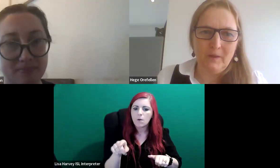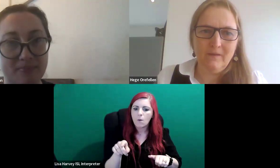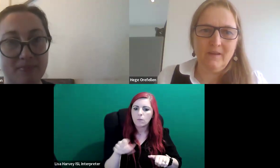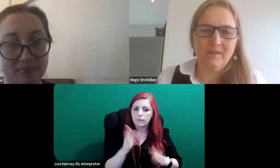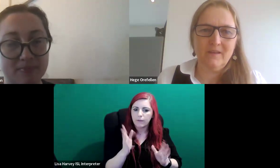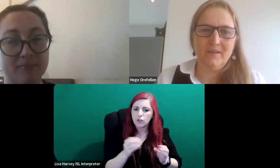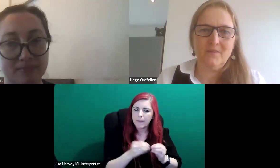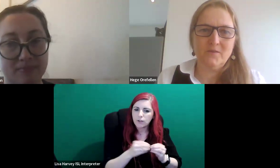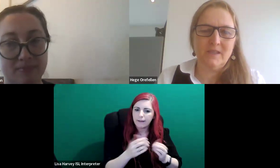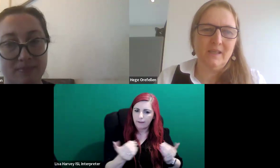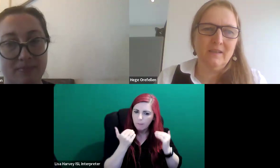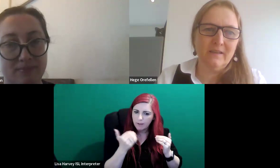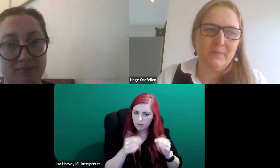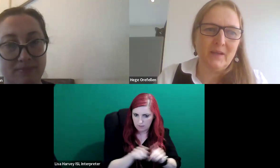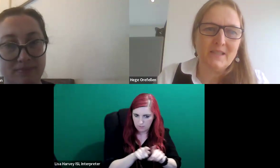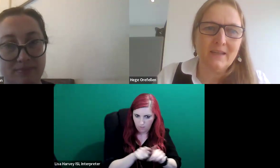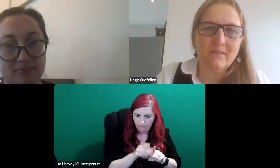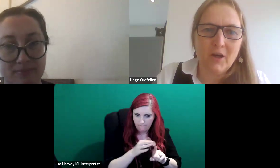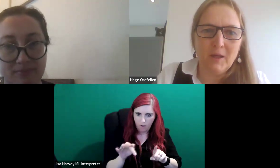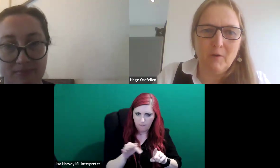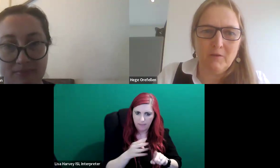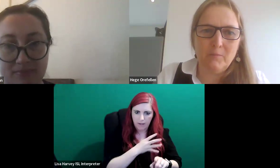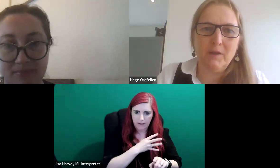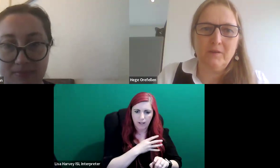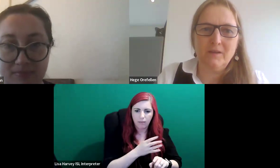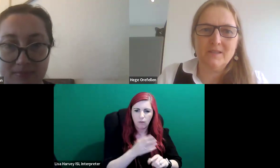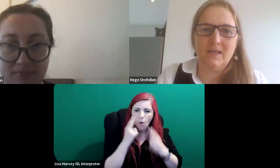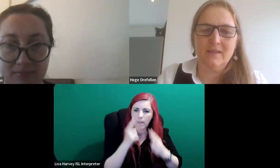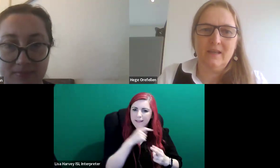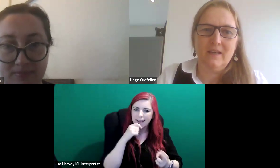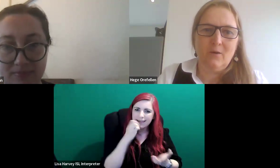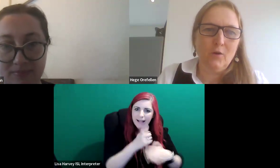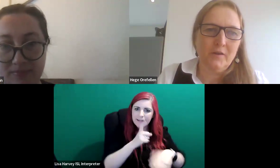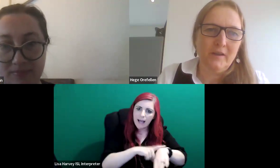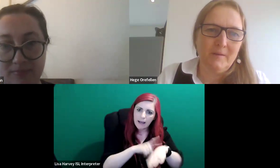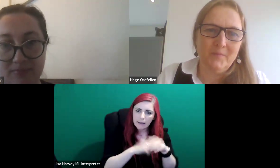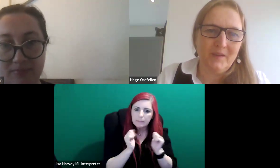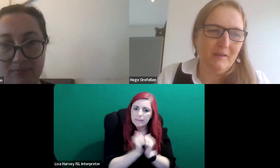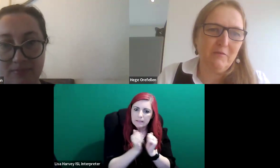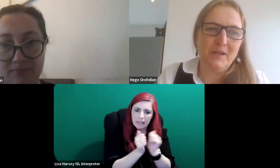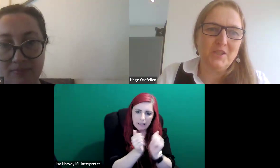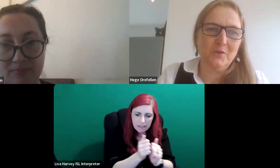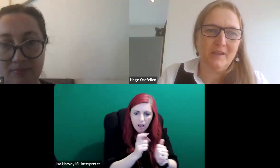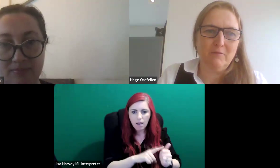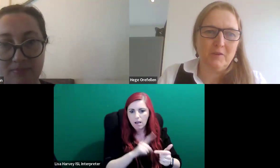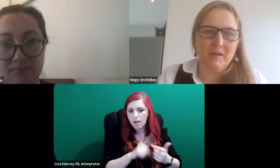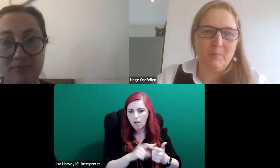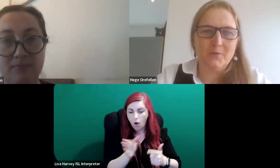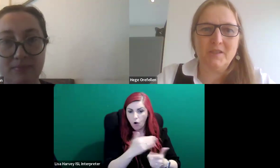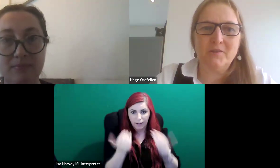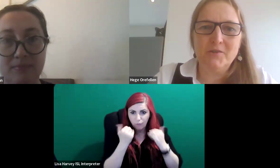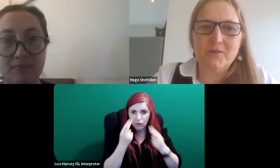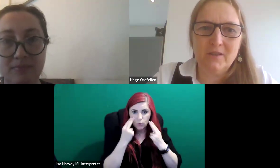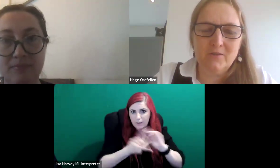from the committee to see the exact time of the briefings and all the information you need for